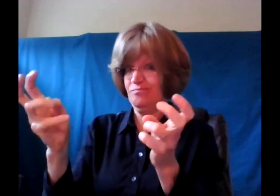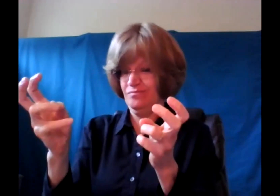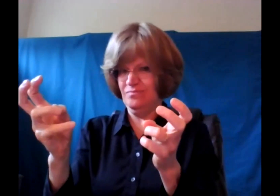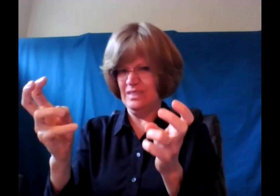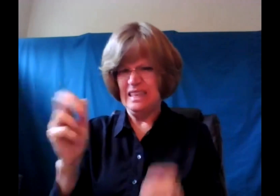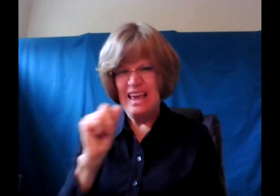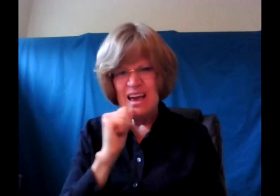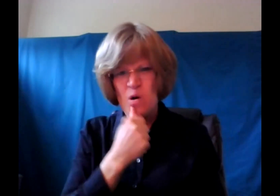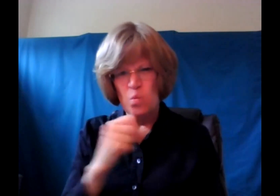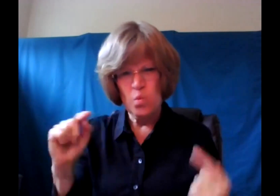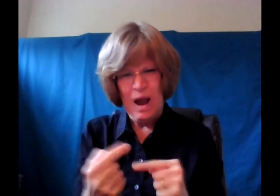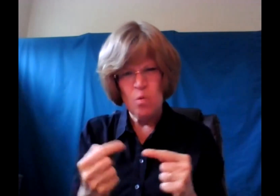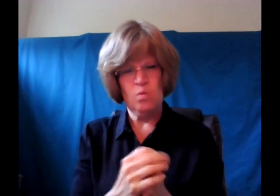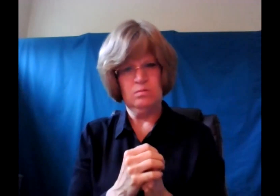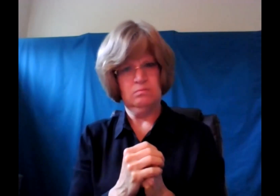Ouch.